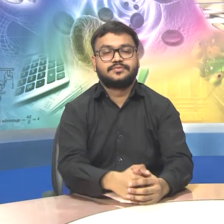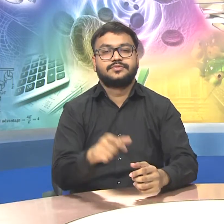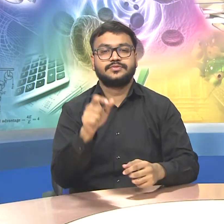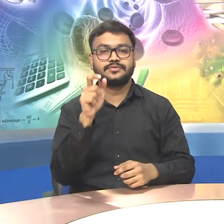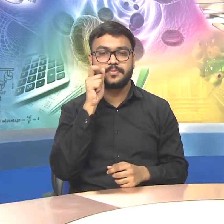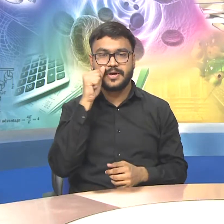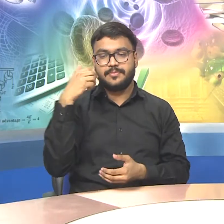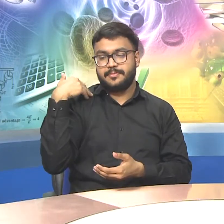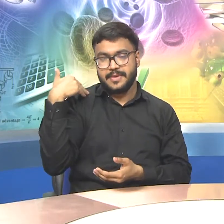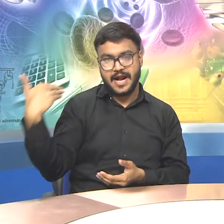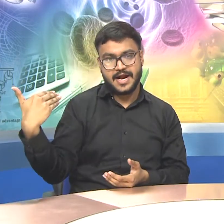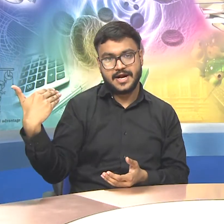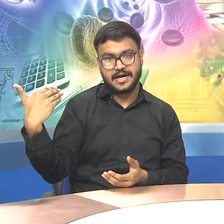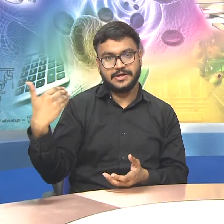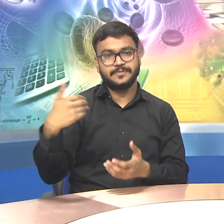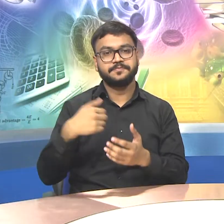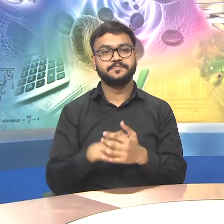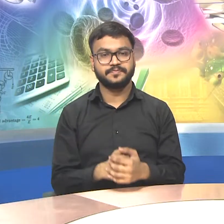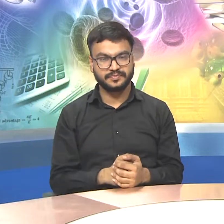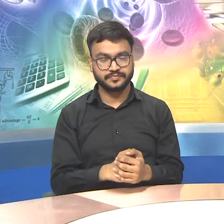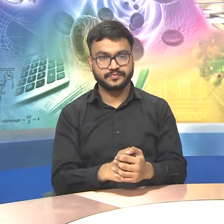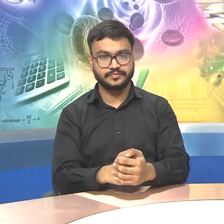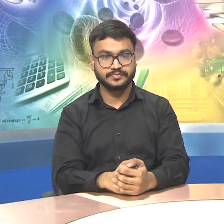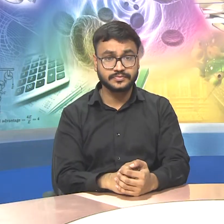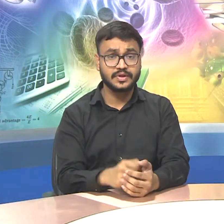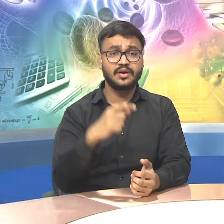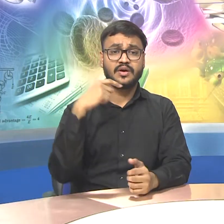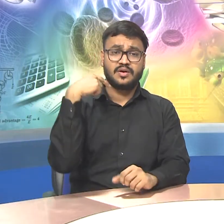we get the sign of the brother.